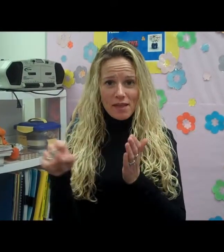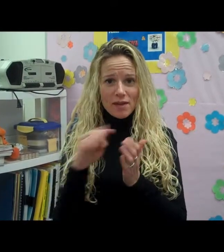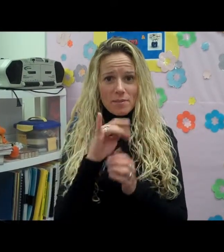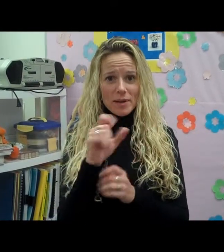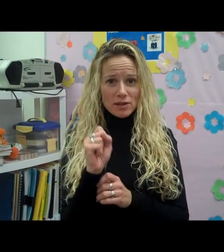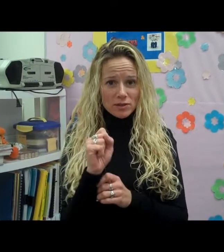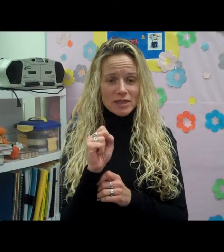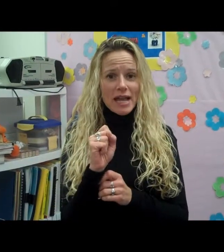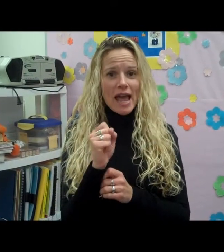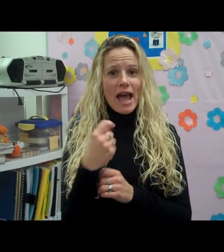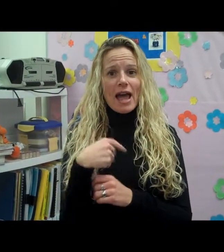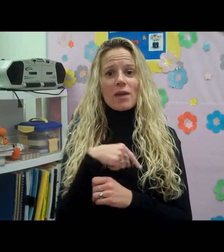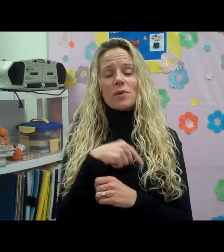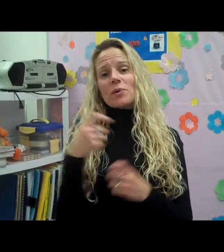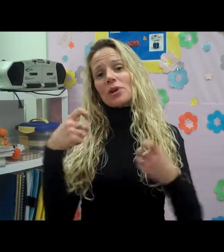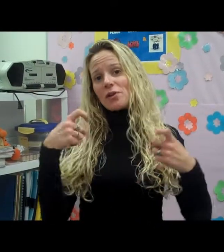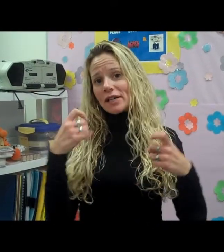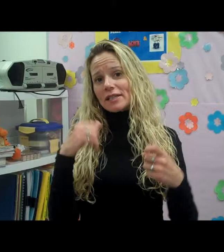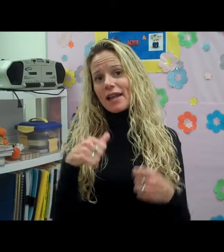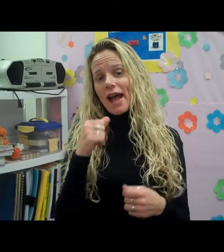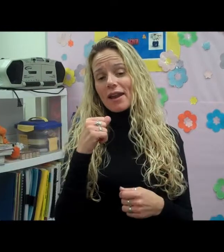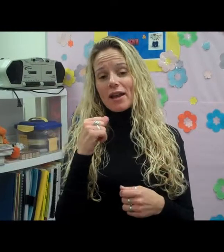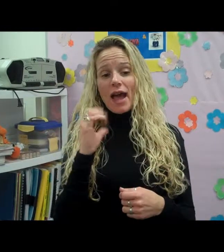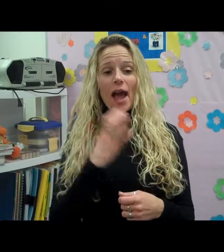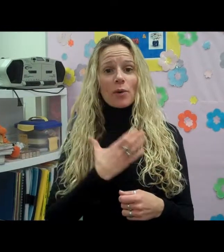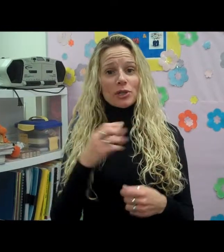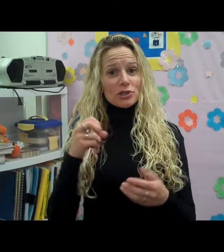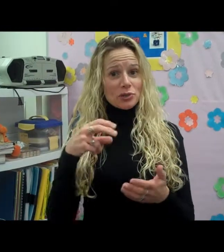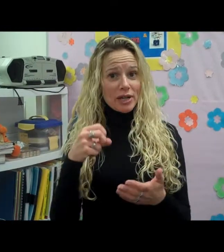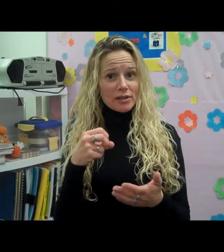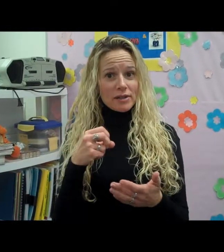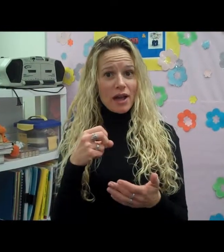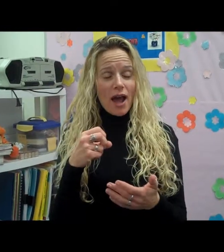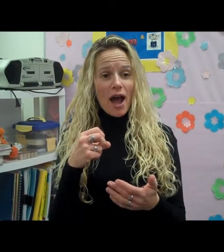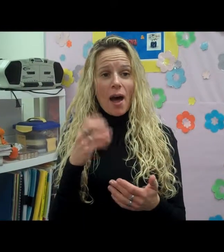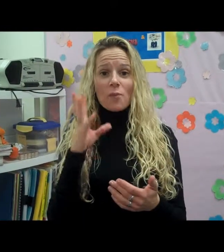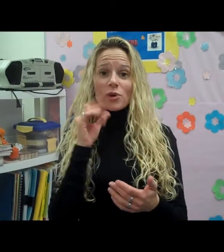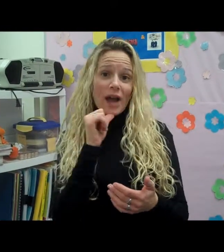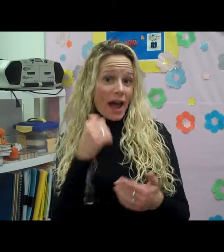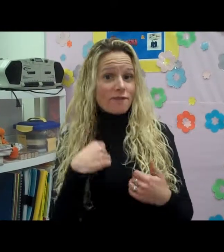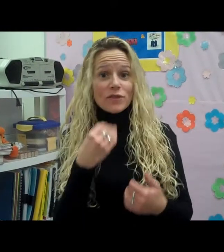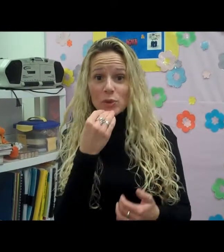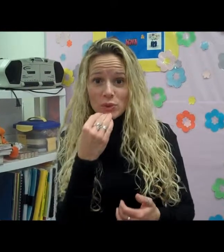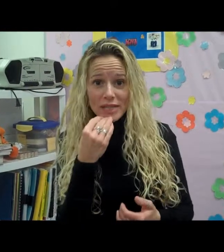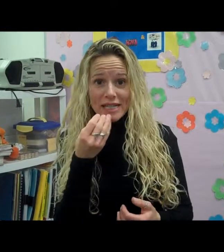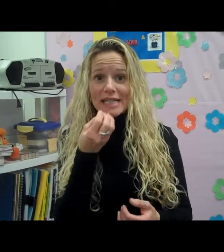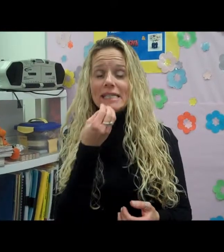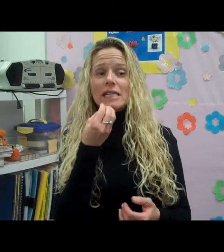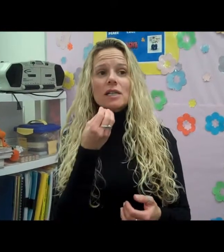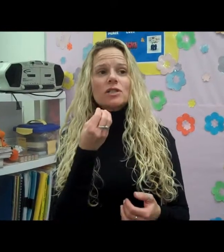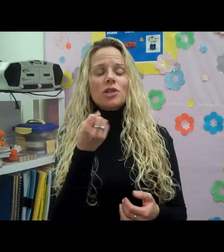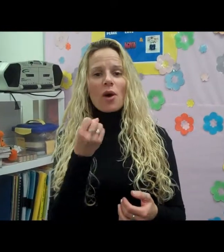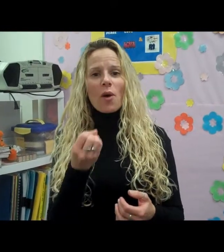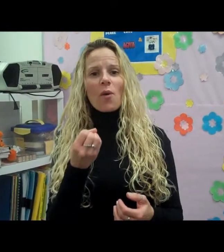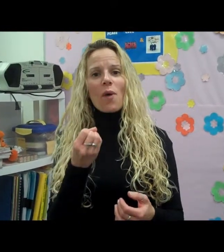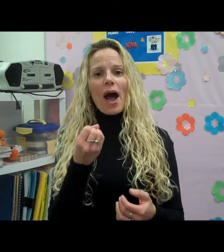the bills. And we were nervous that our students, um, would not have food to eat. So, um,